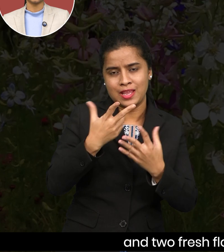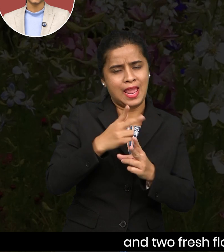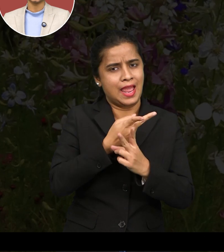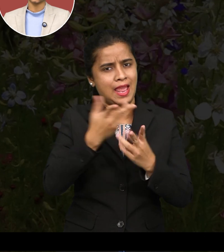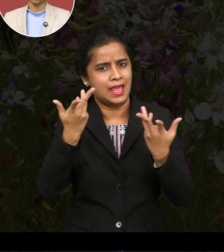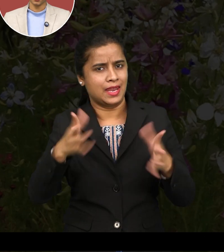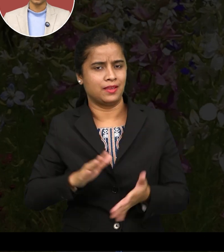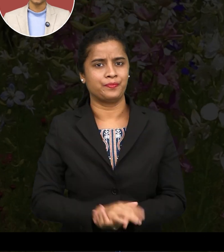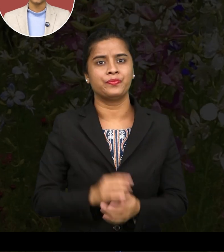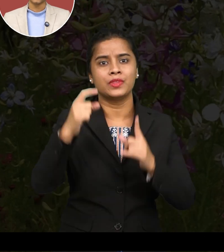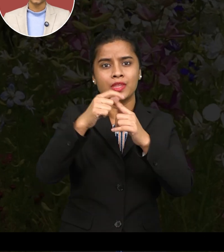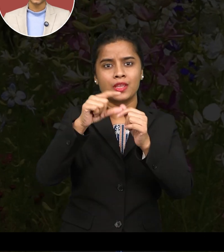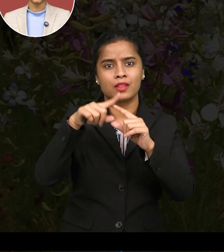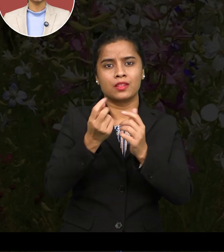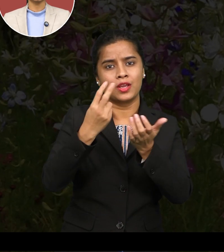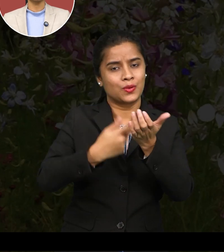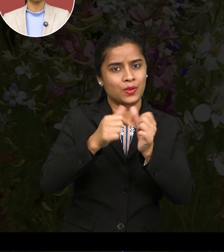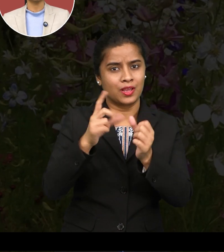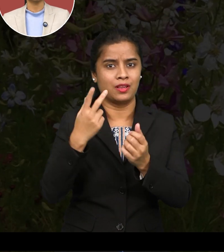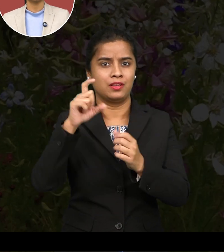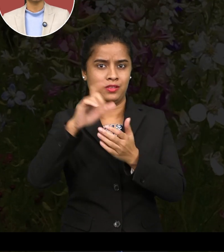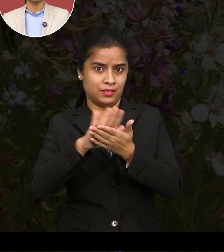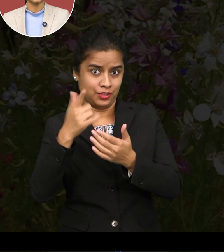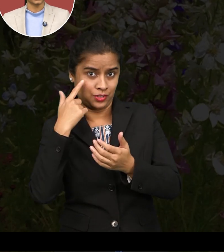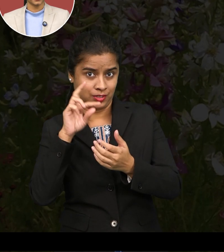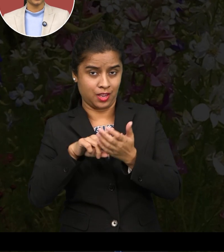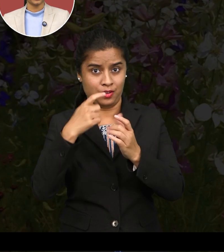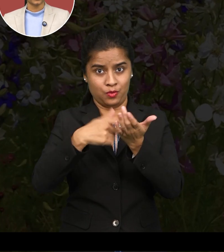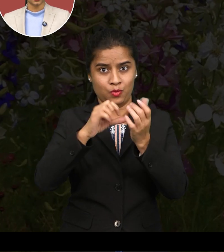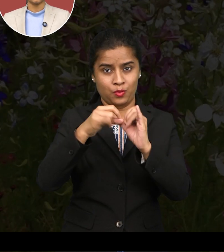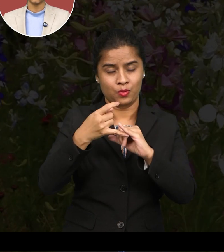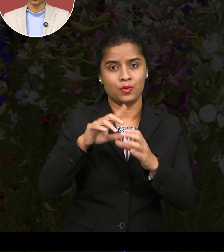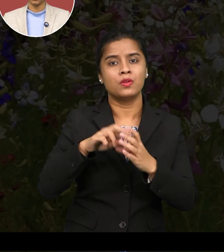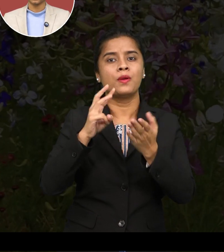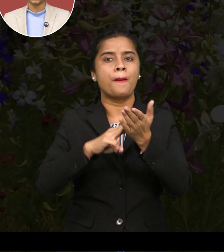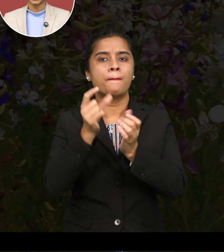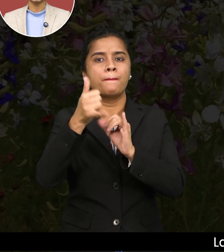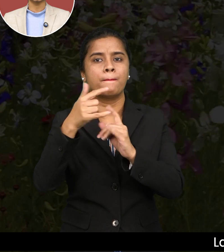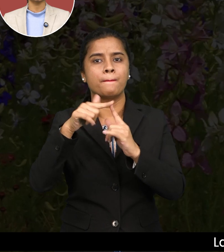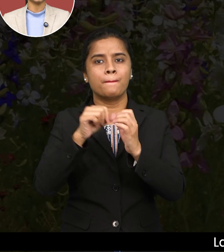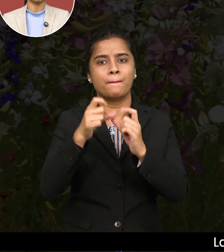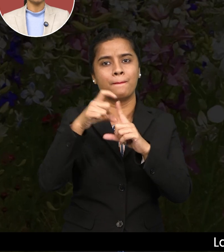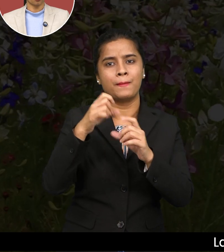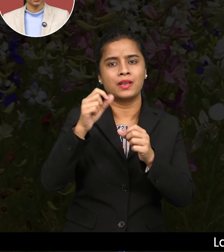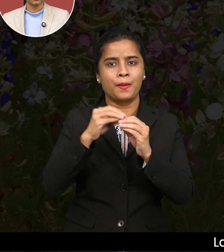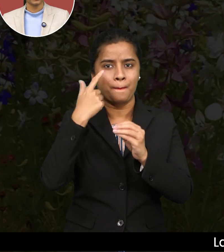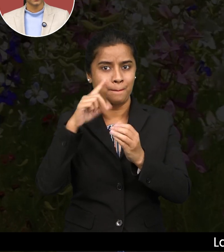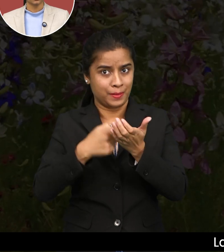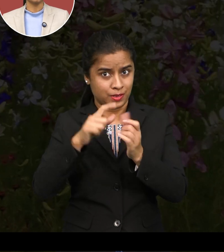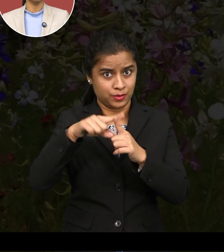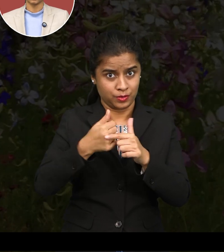following: datura, China rose, mustard, brinjal, lady's finger